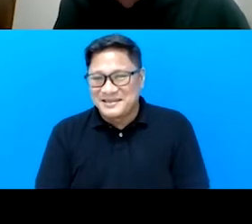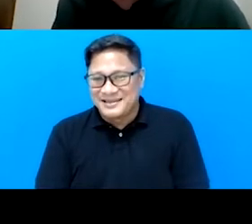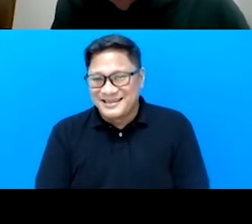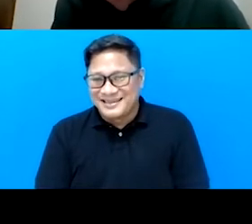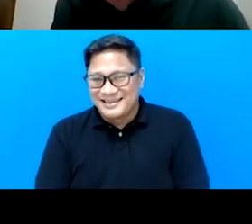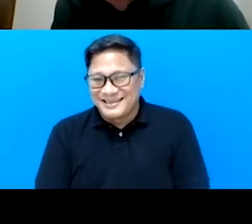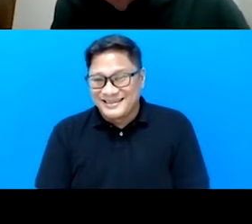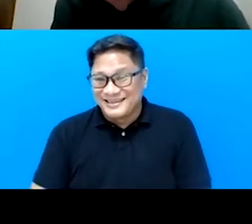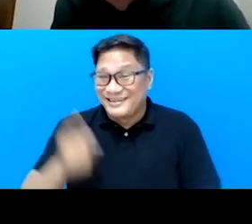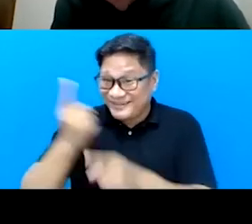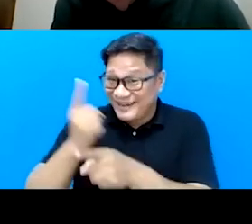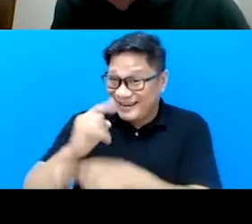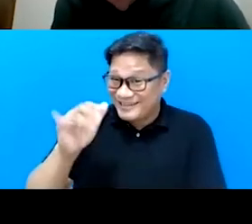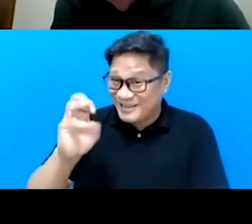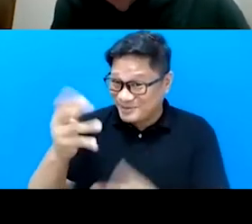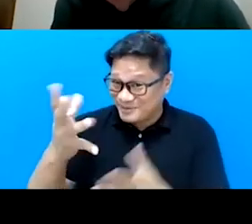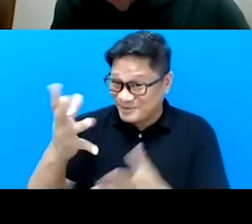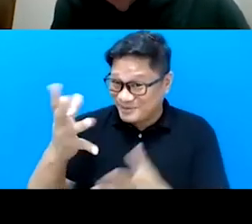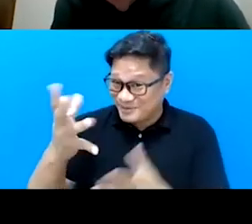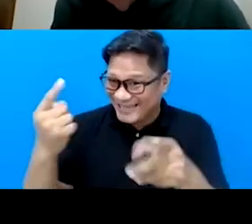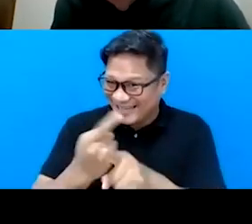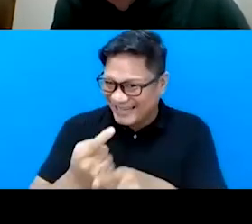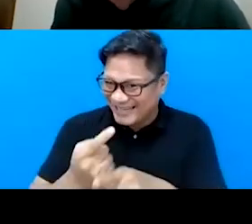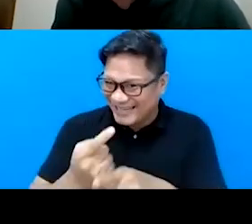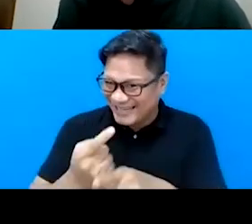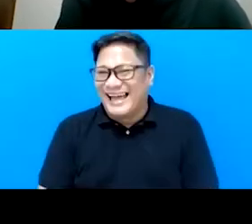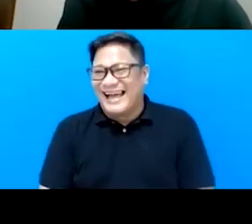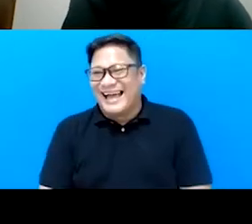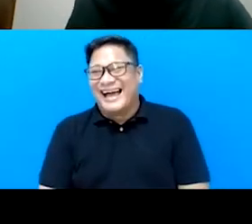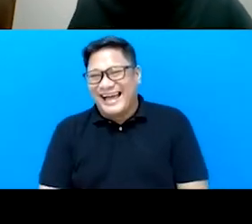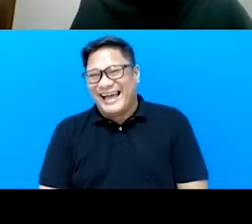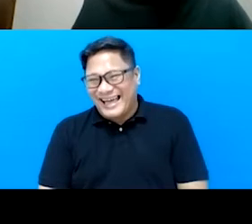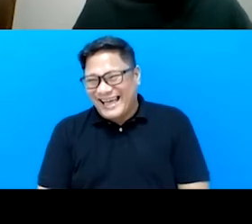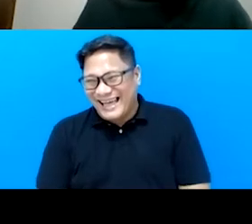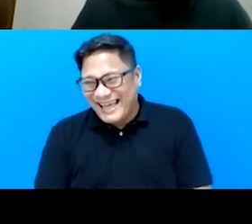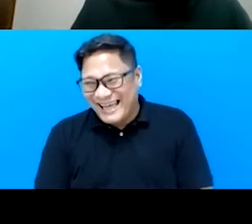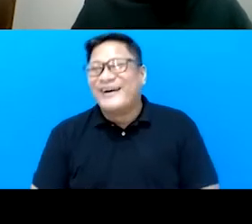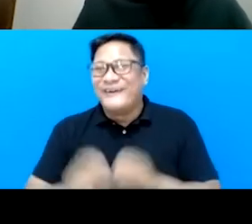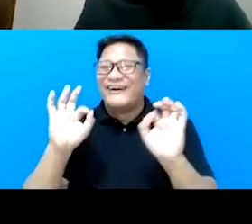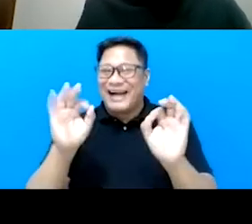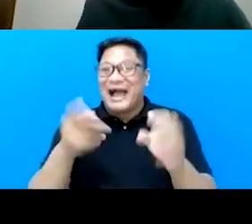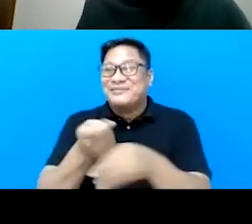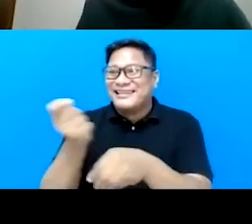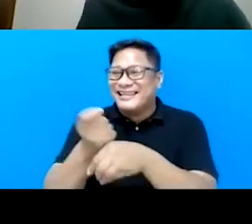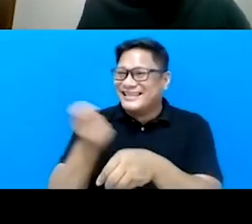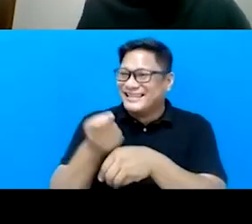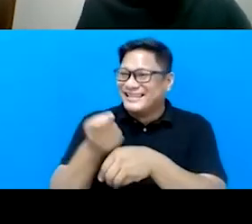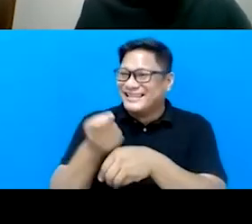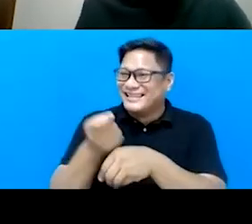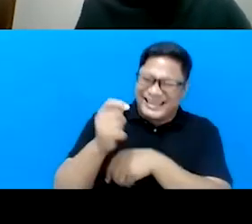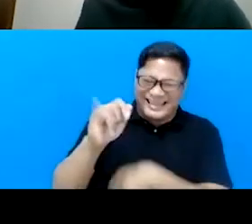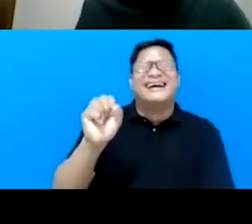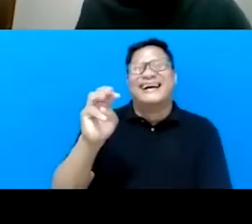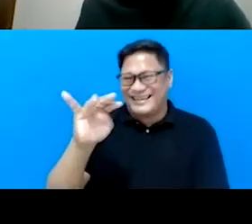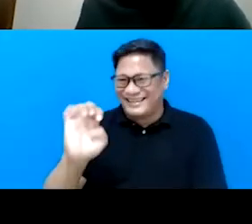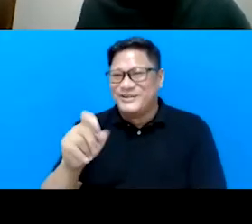Right, Jasmine? We'll go for a break, sir. That's fine. We'll I'm break. teasing you. Just teasing you. Okay.